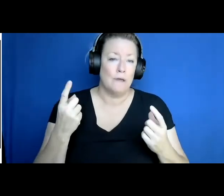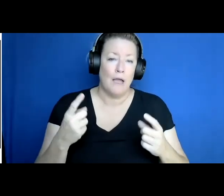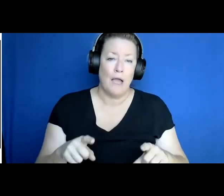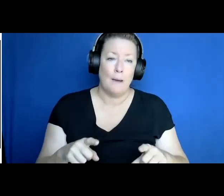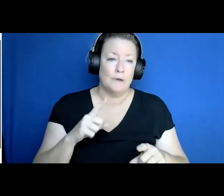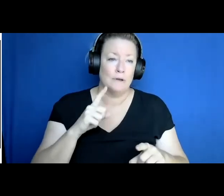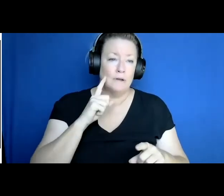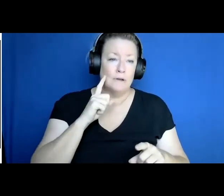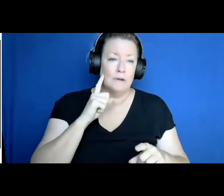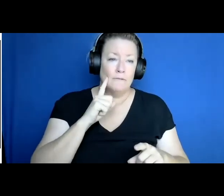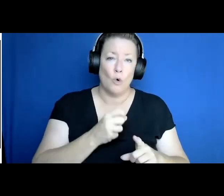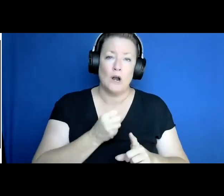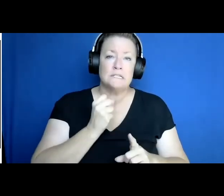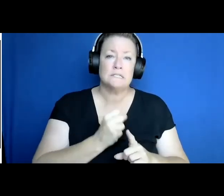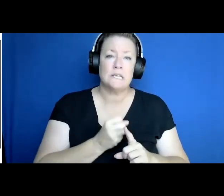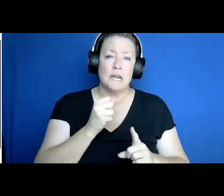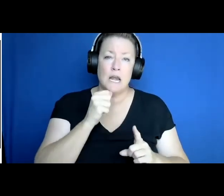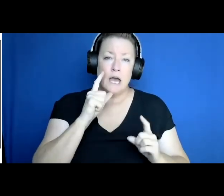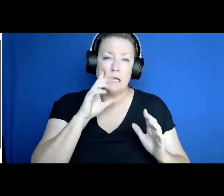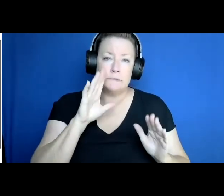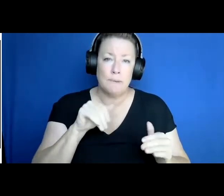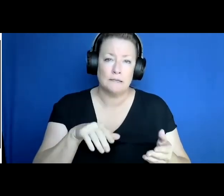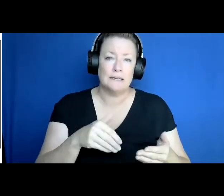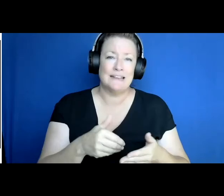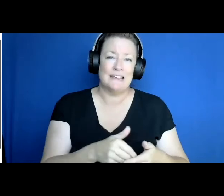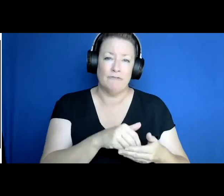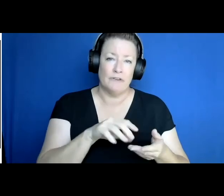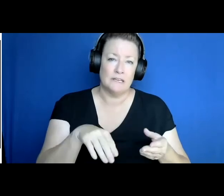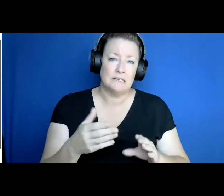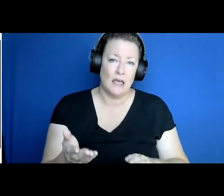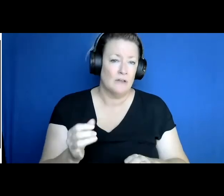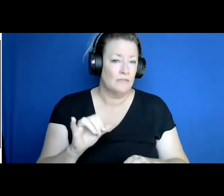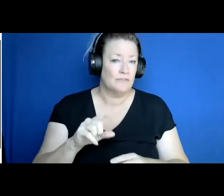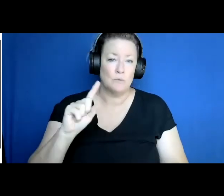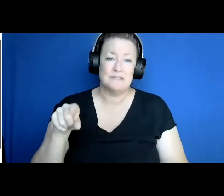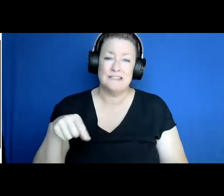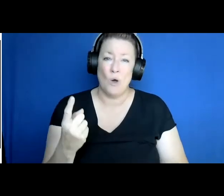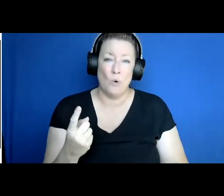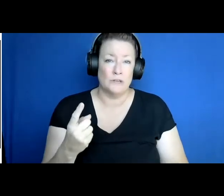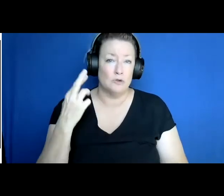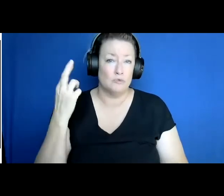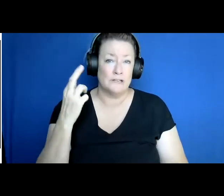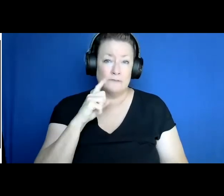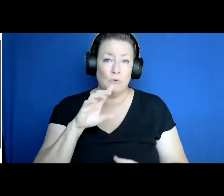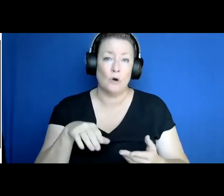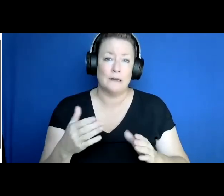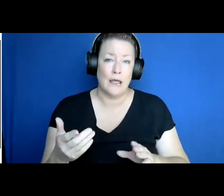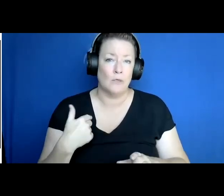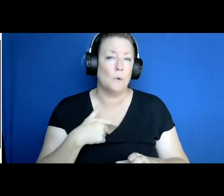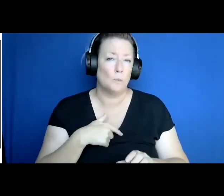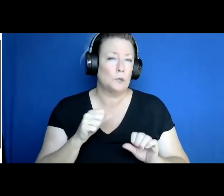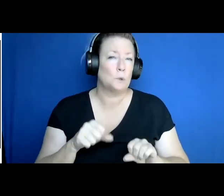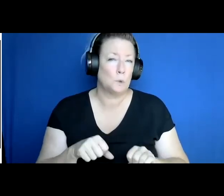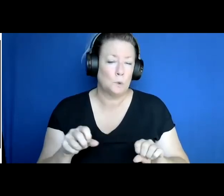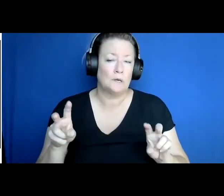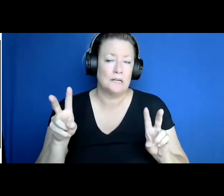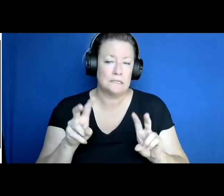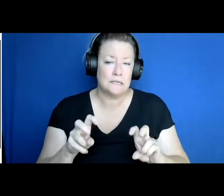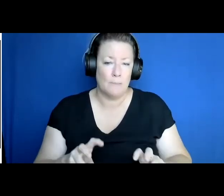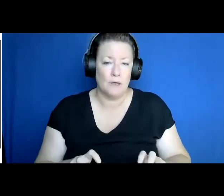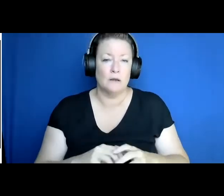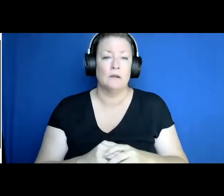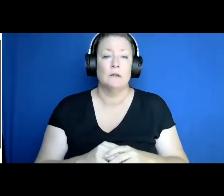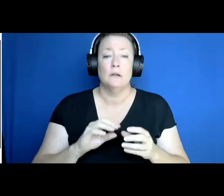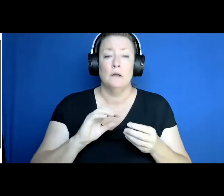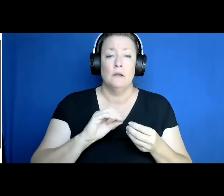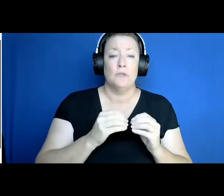unexpected infant deaths. Therefore, that was the only cause of death we could examine. And so that the numbers from the other 5